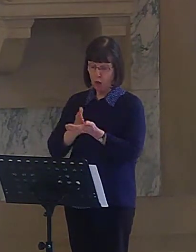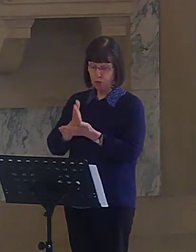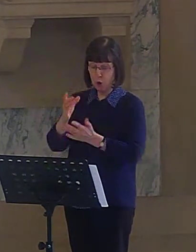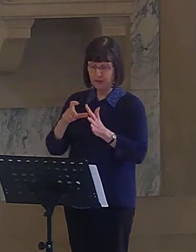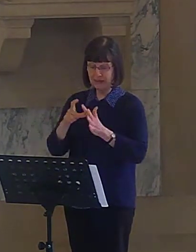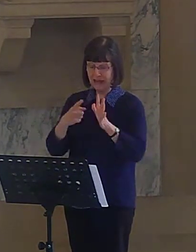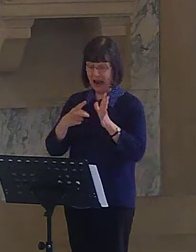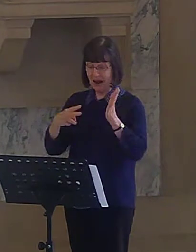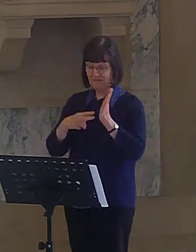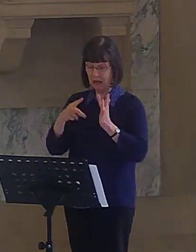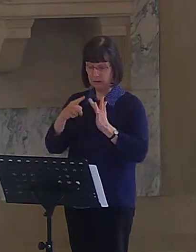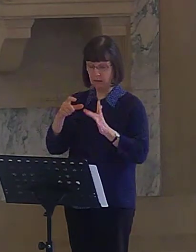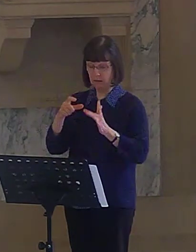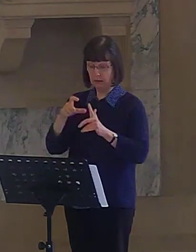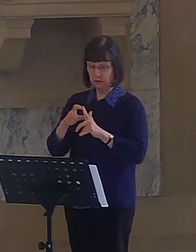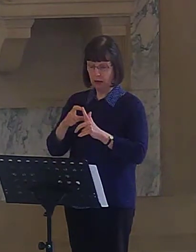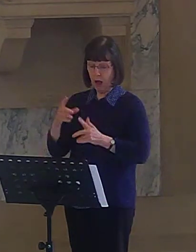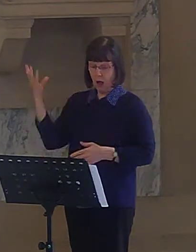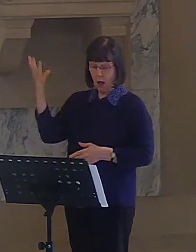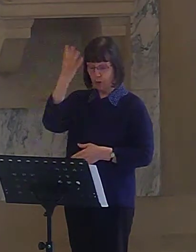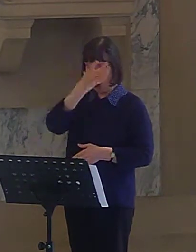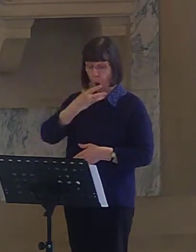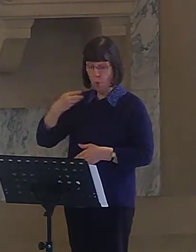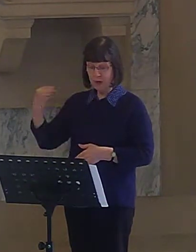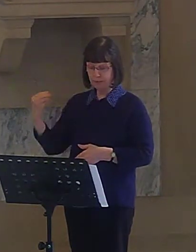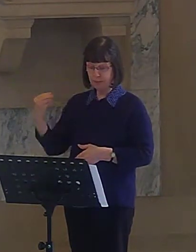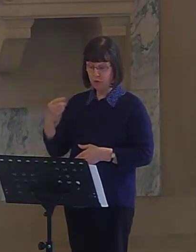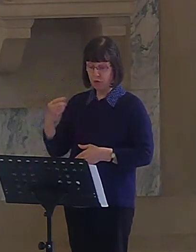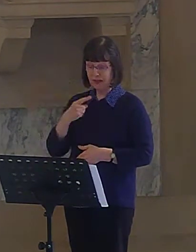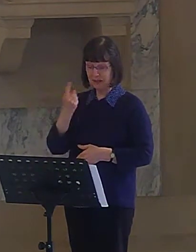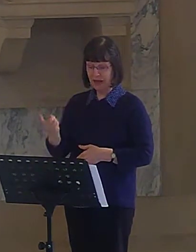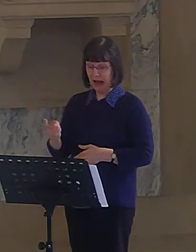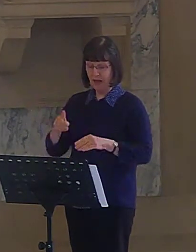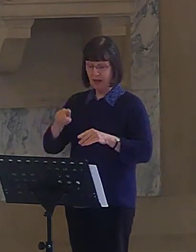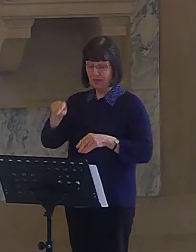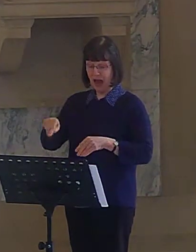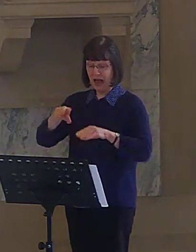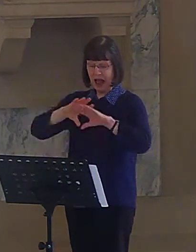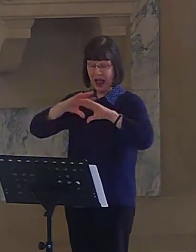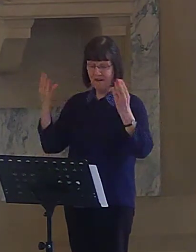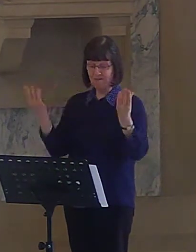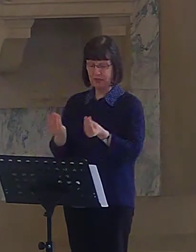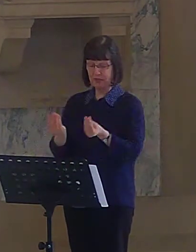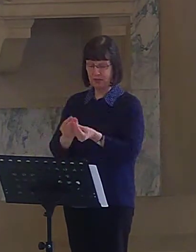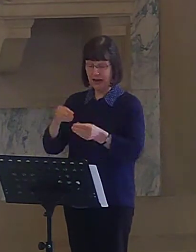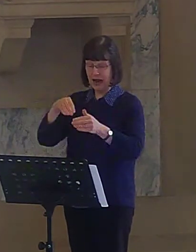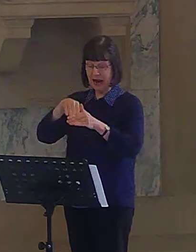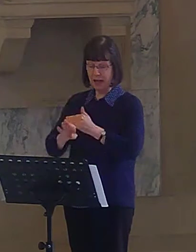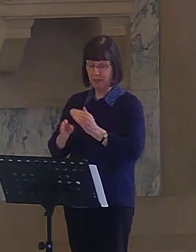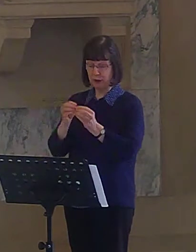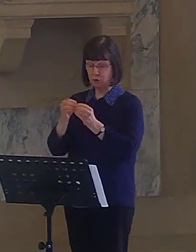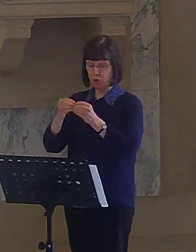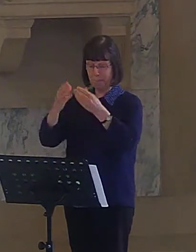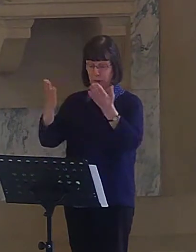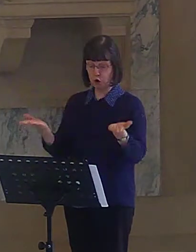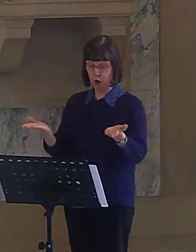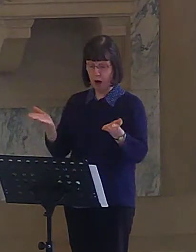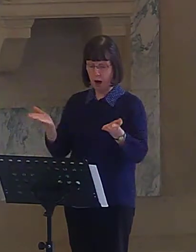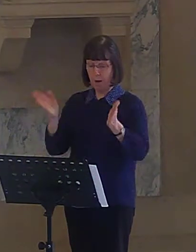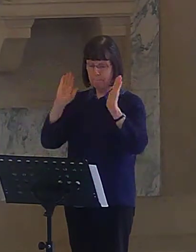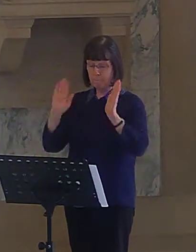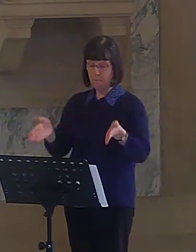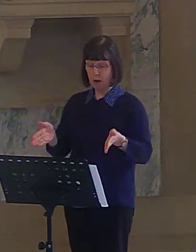"Friends, through David, the Holy Spirit said, everything in the scriptures must happen.